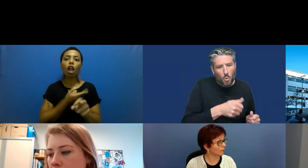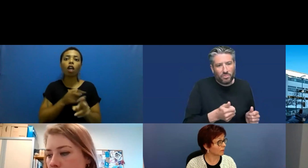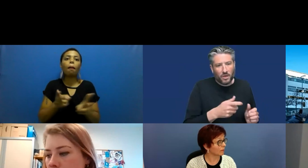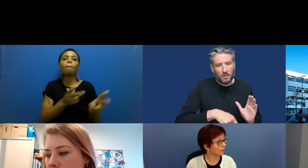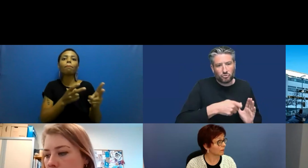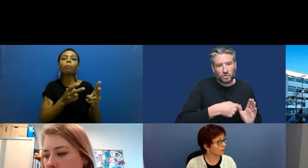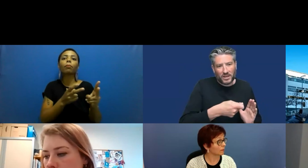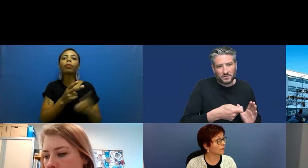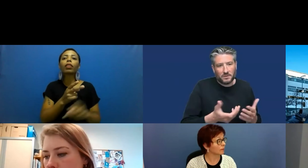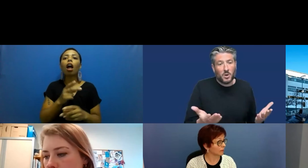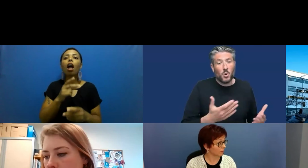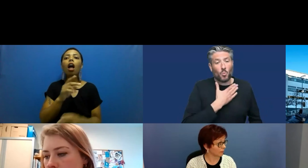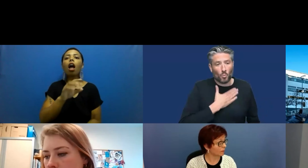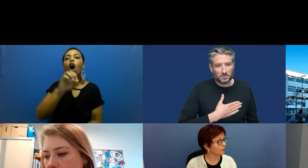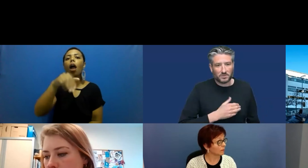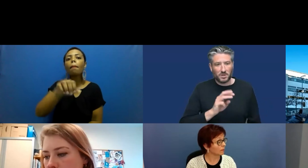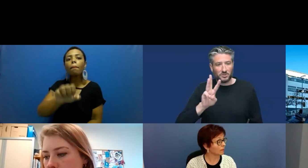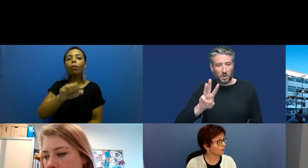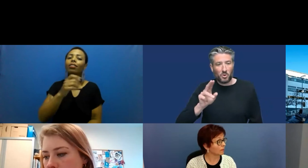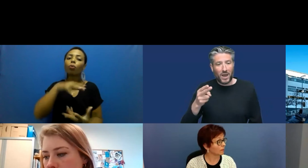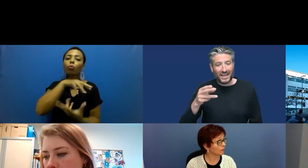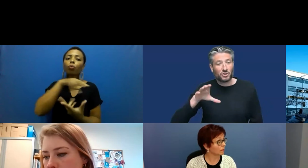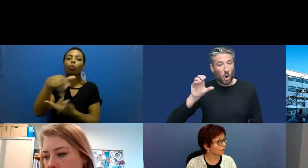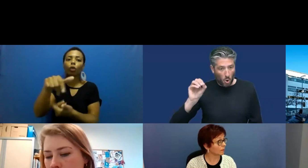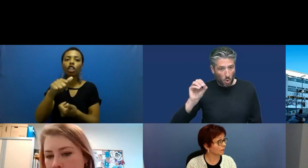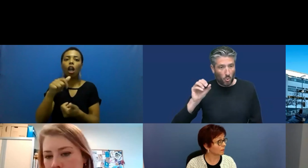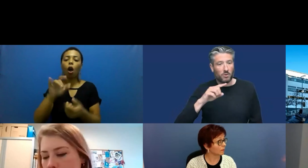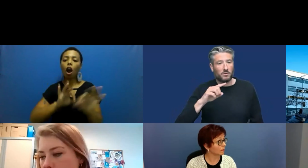ICF recognition for people who are deafblind, and that means